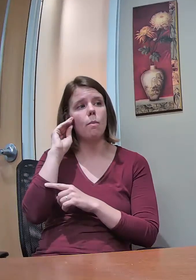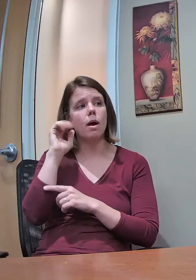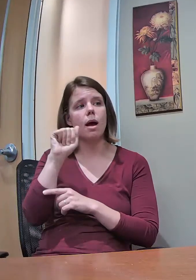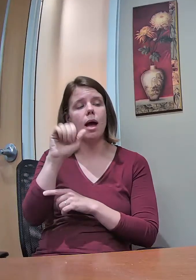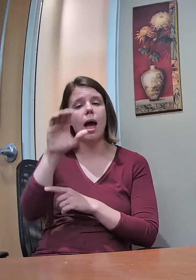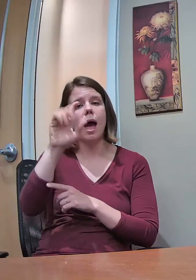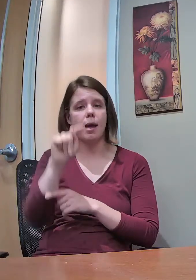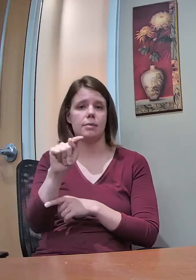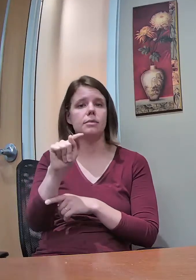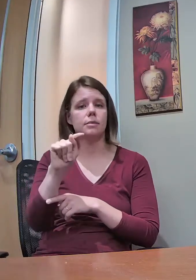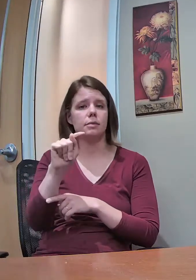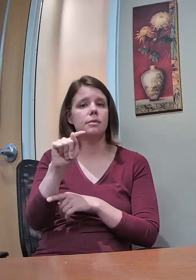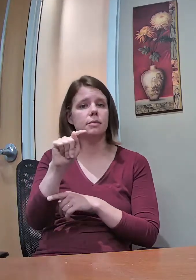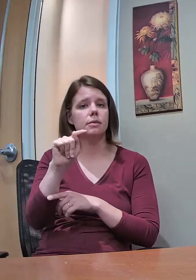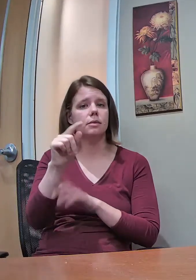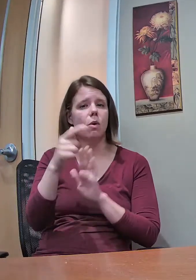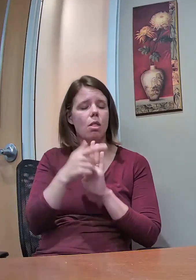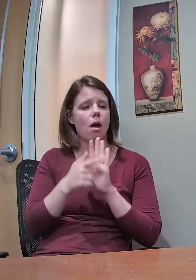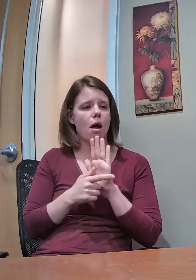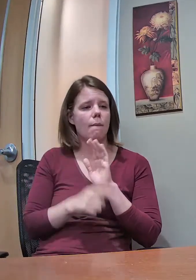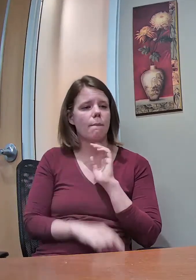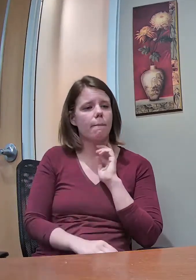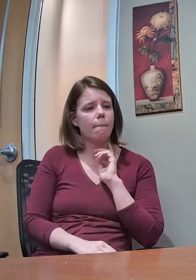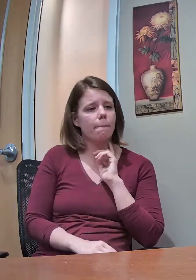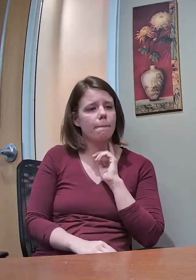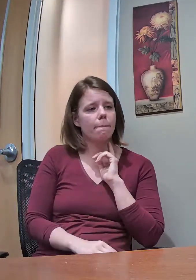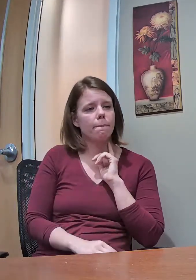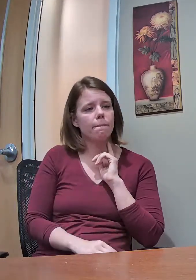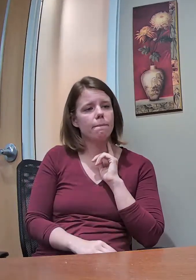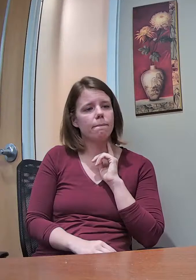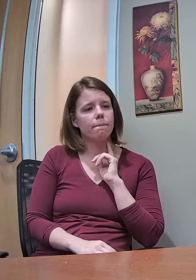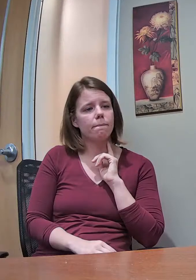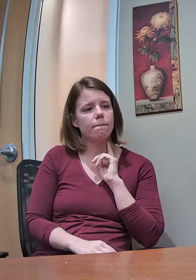to absence requirements.